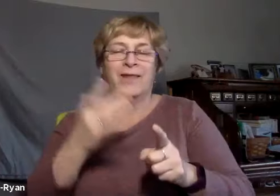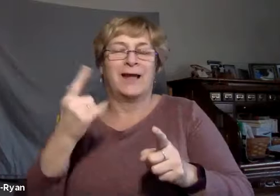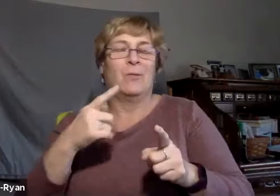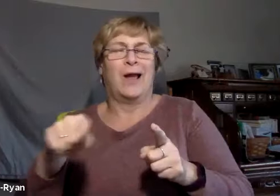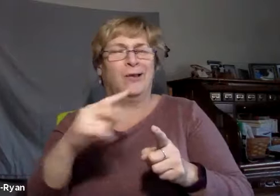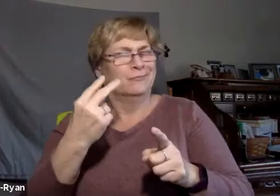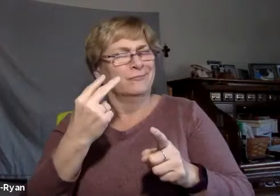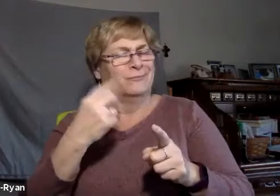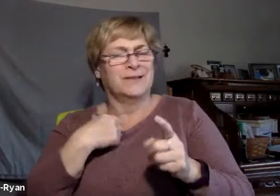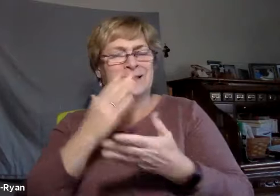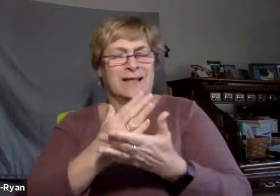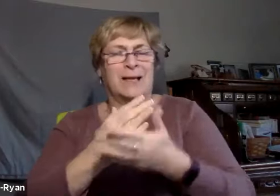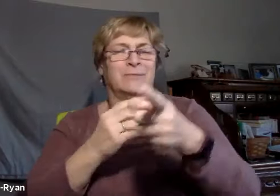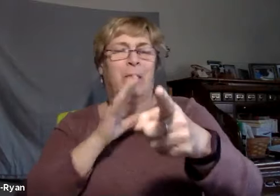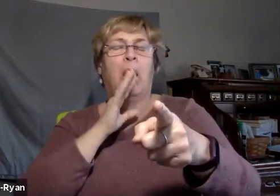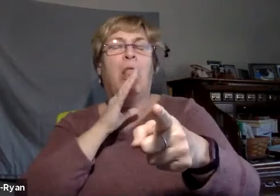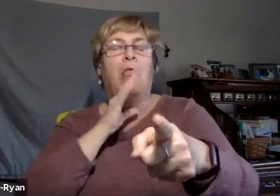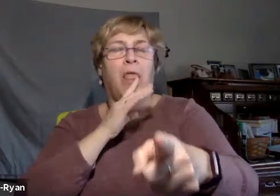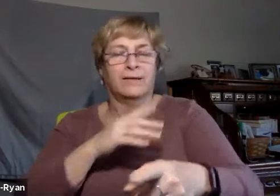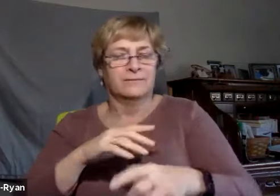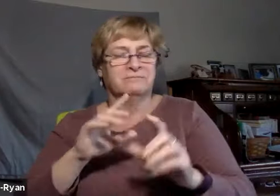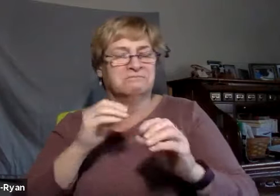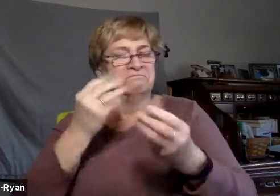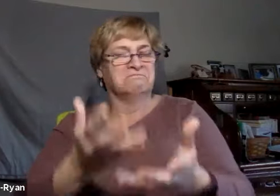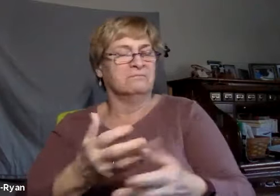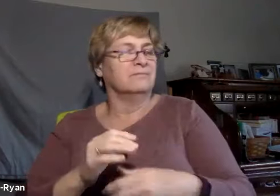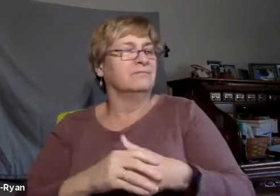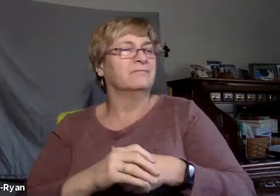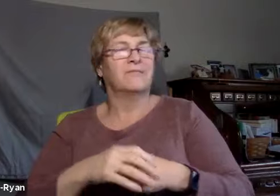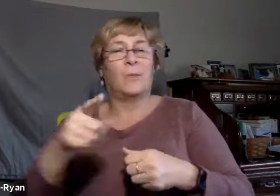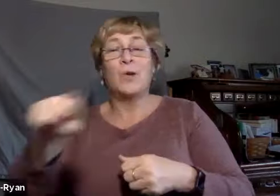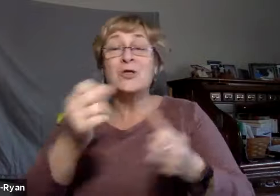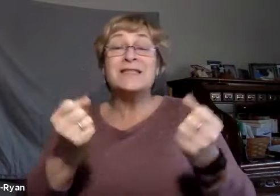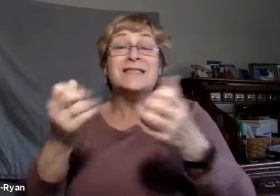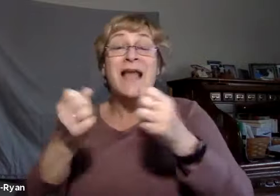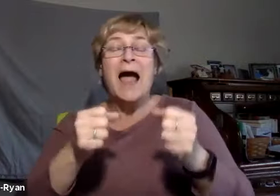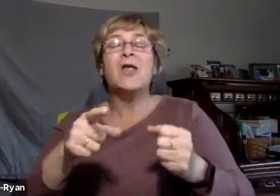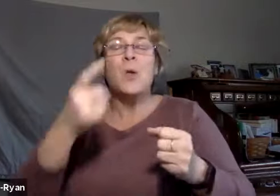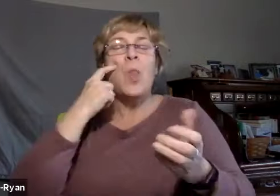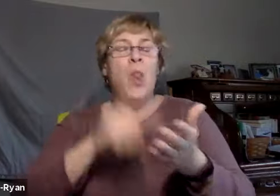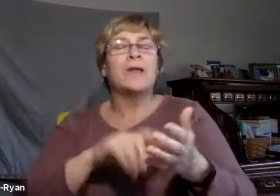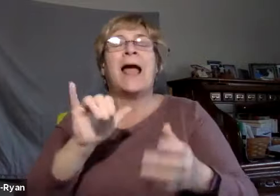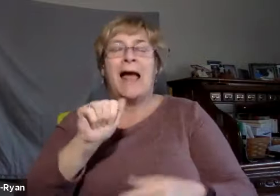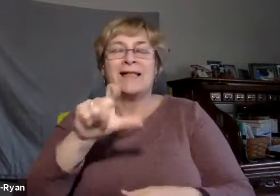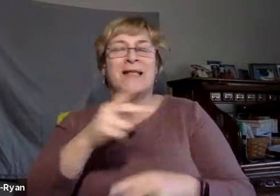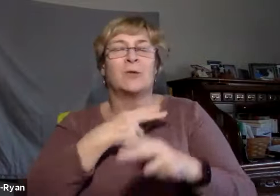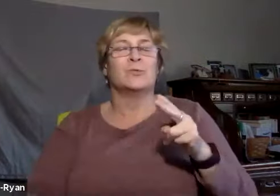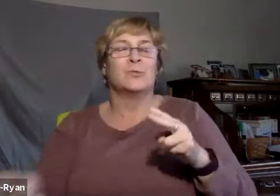sign. That's why you're thinking, why does she keep going? Mary, blah, blah, blah. So when I sign, you'll notice